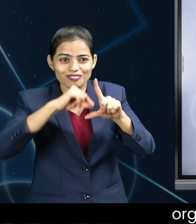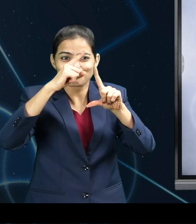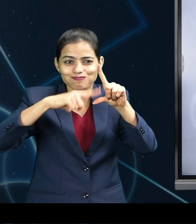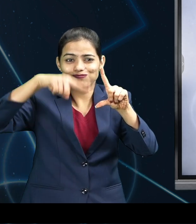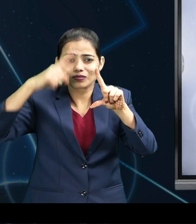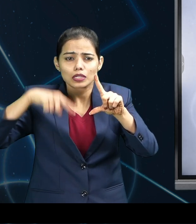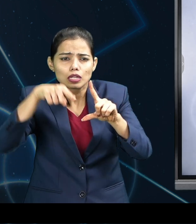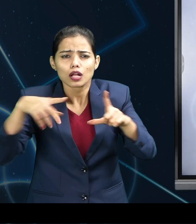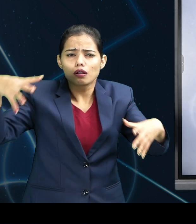and presenting data.